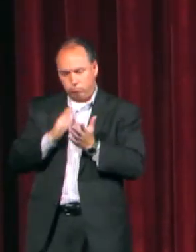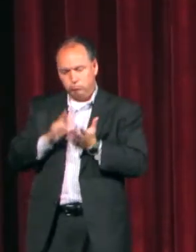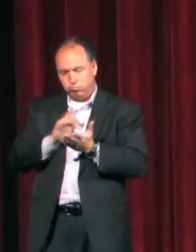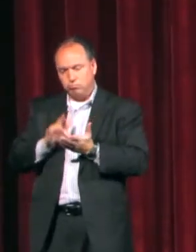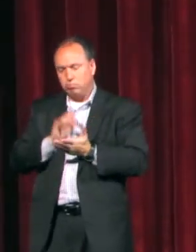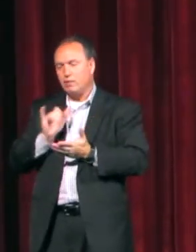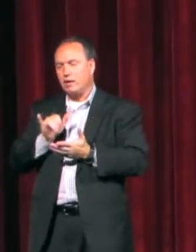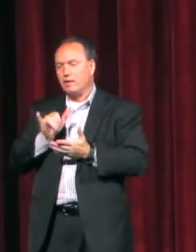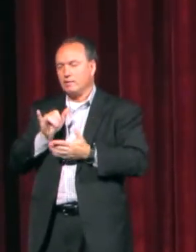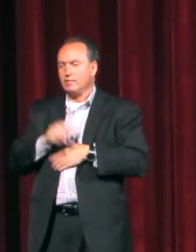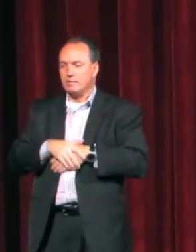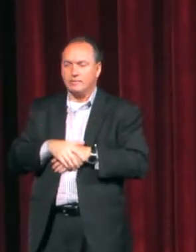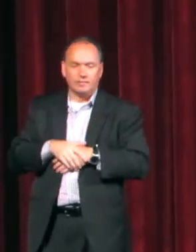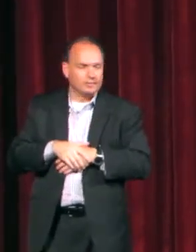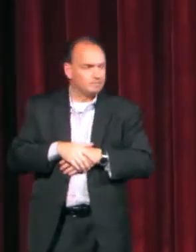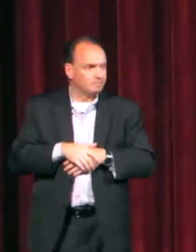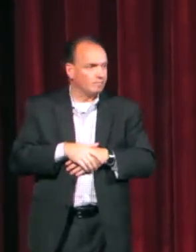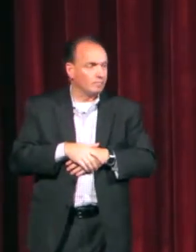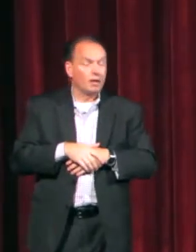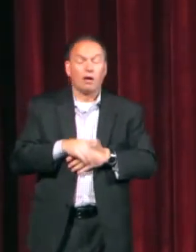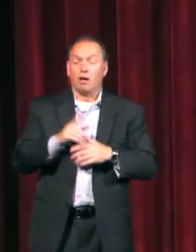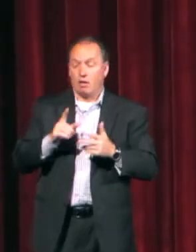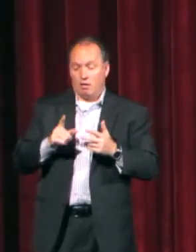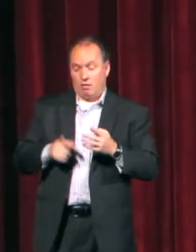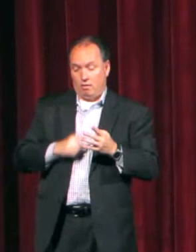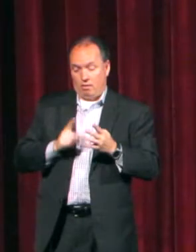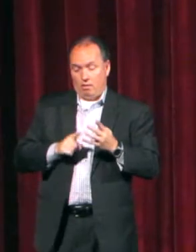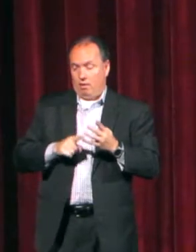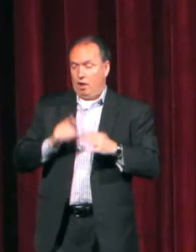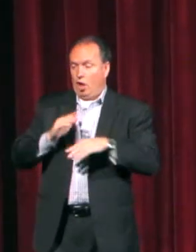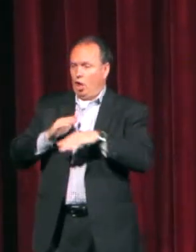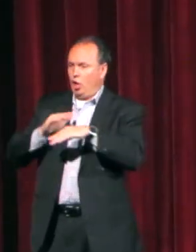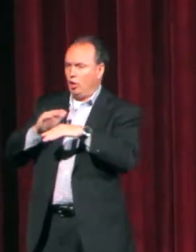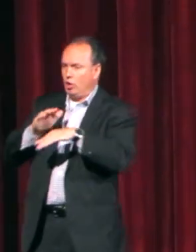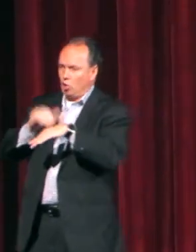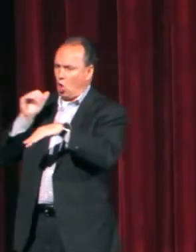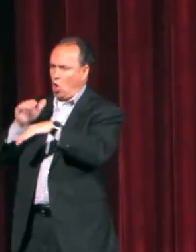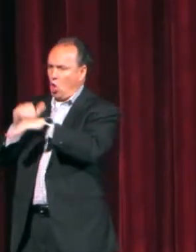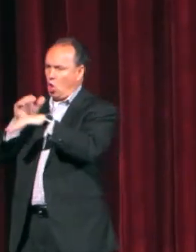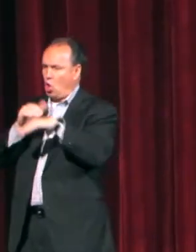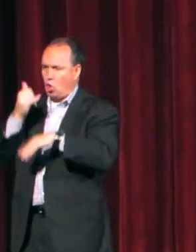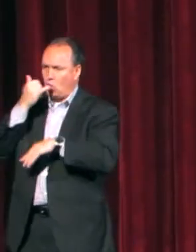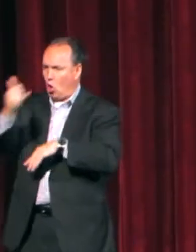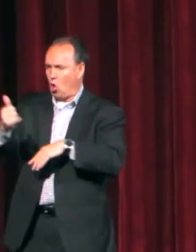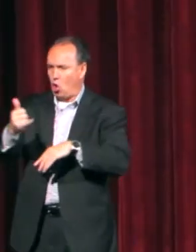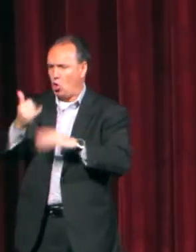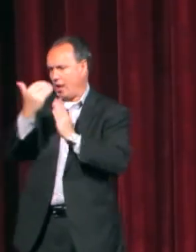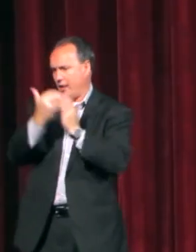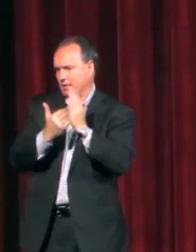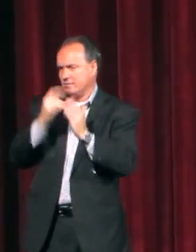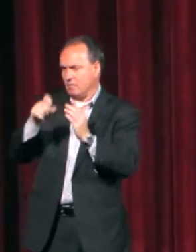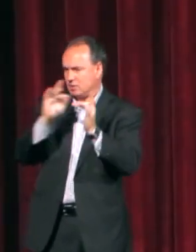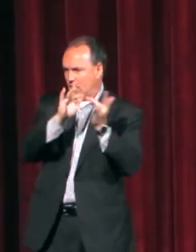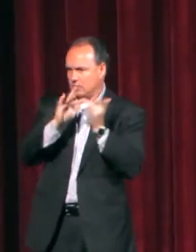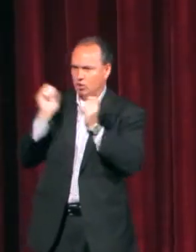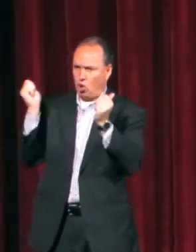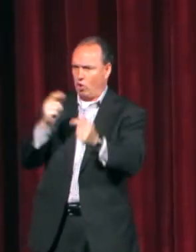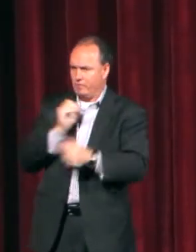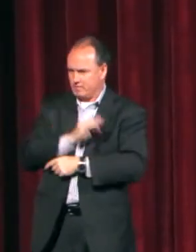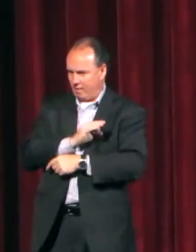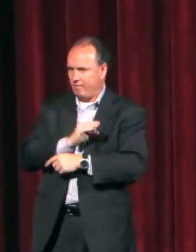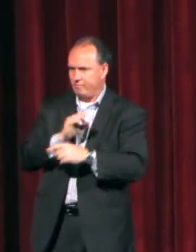well. Another one is our call list. In the event that we have to contact all our staff